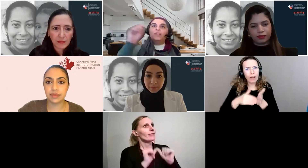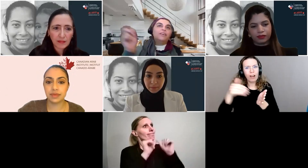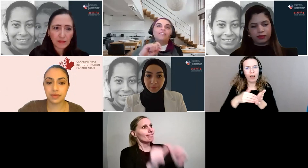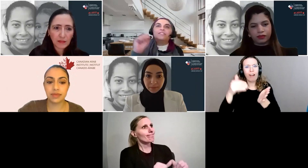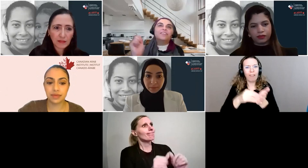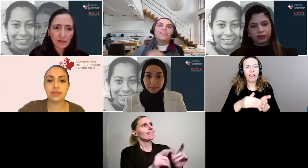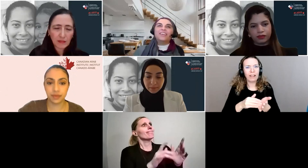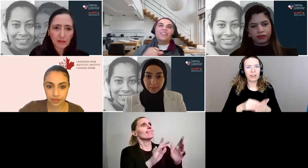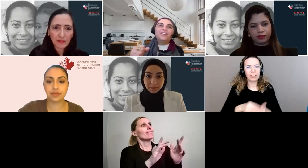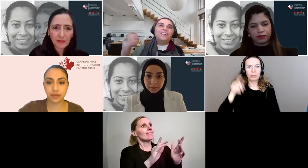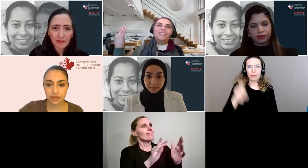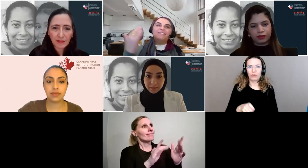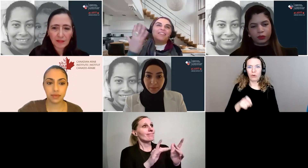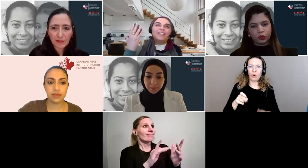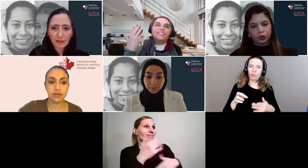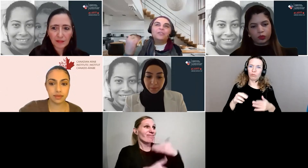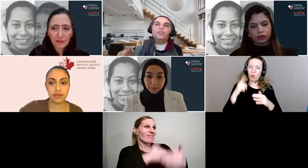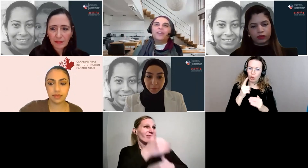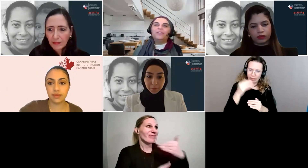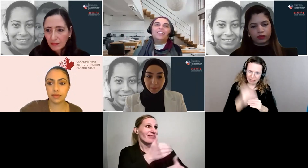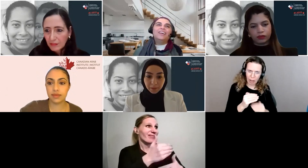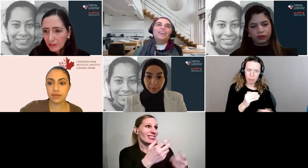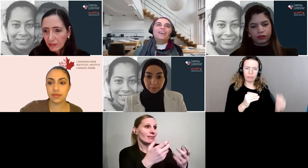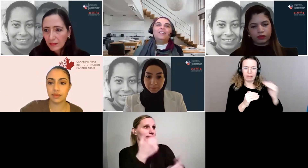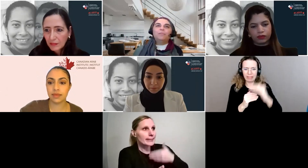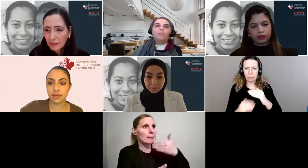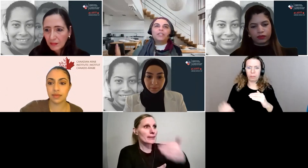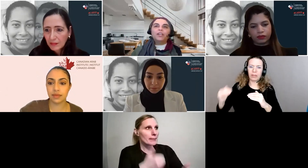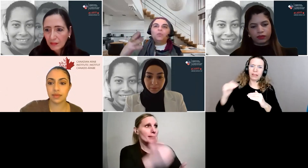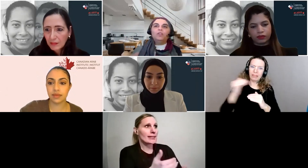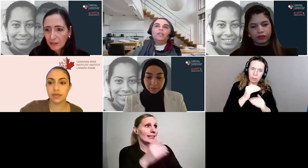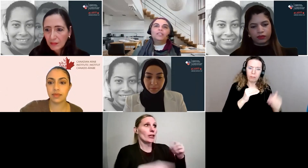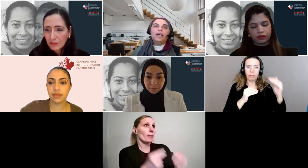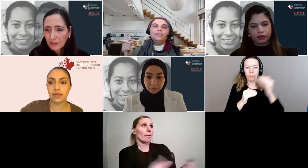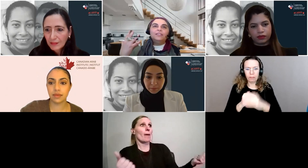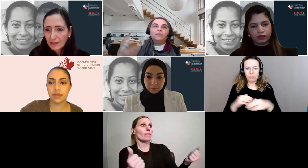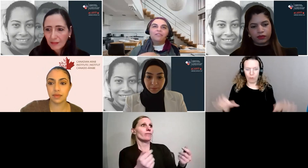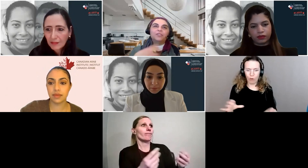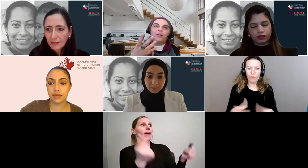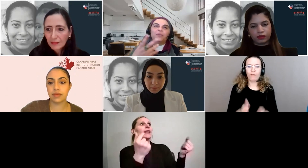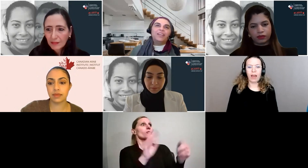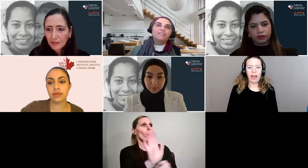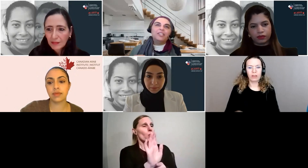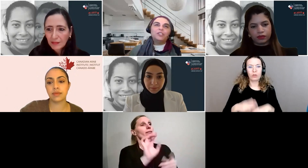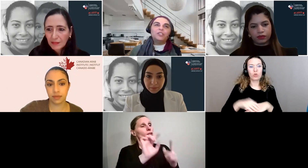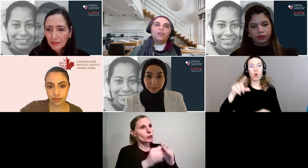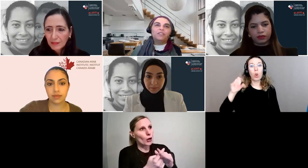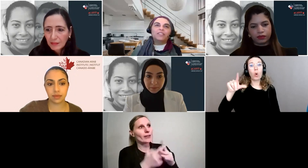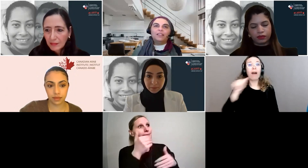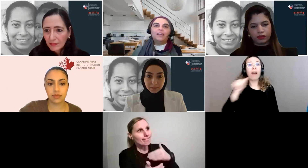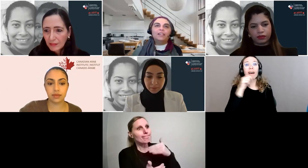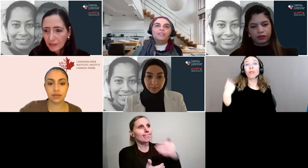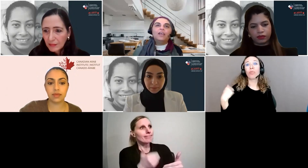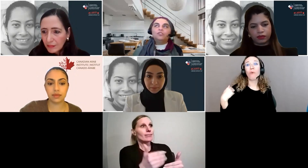one layer after the other. And that's how you do it, right? Building on what Lola said, we have to start within each one of us.